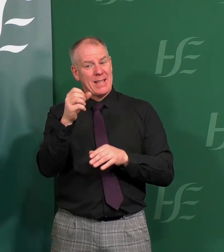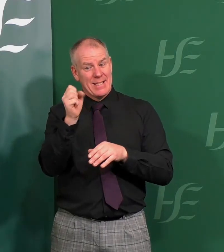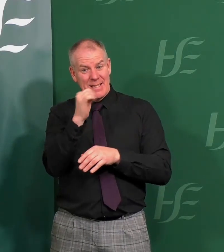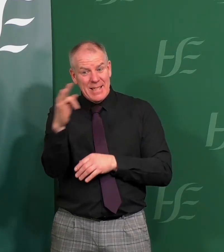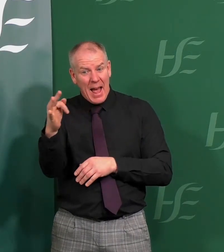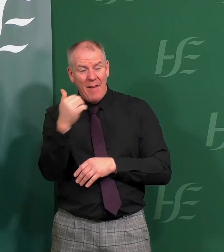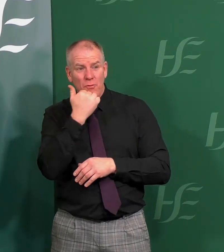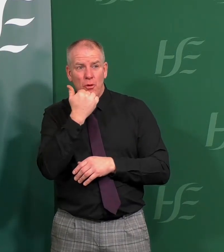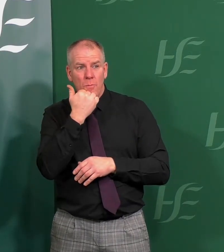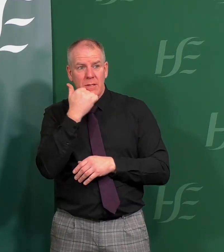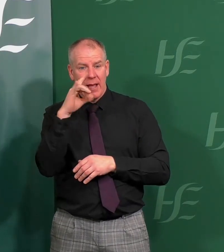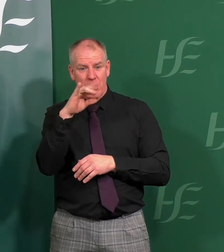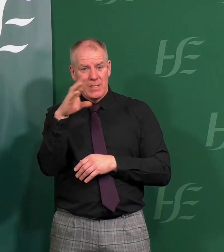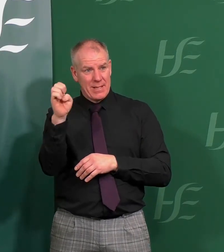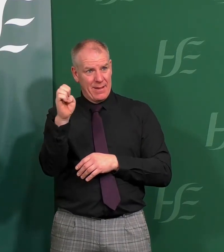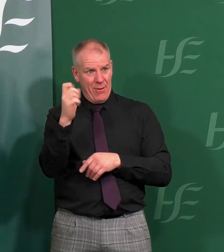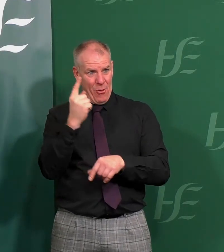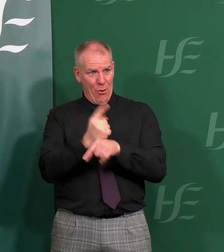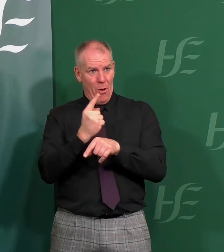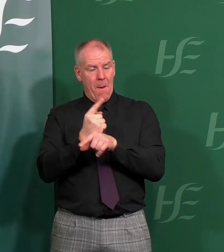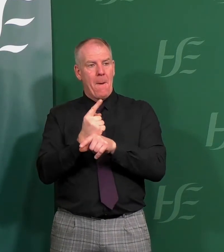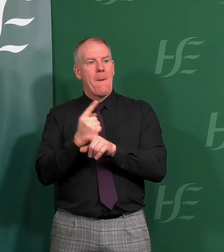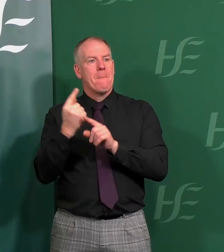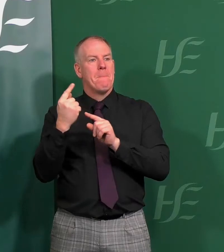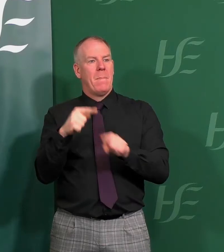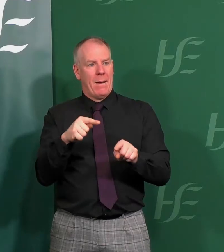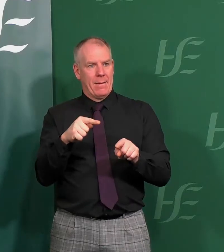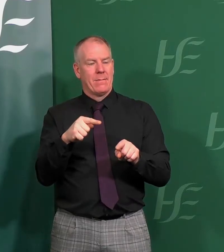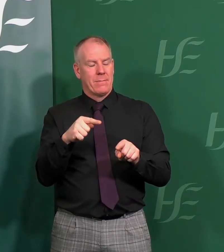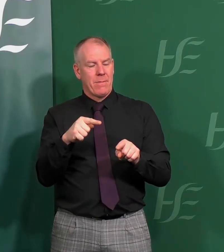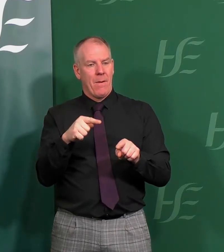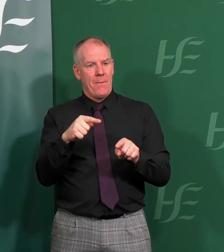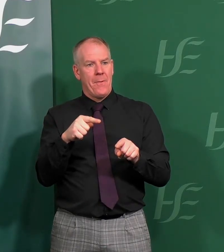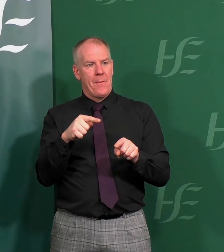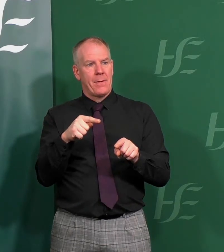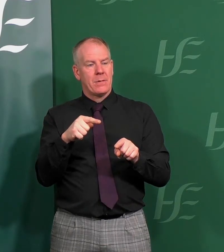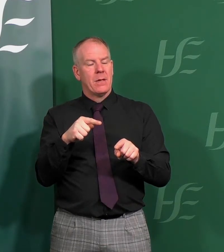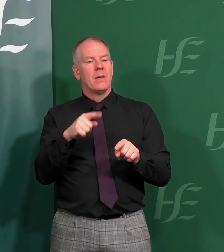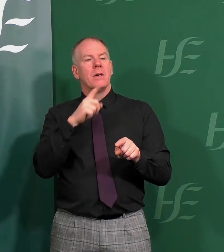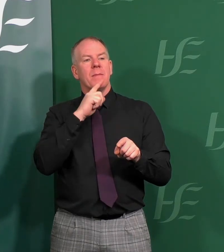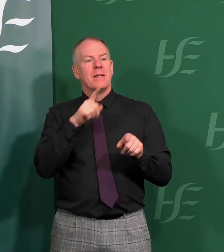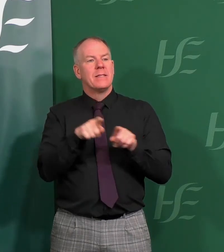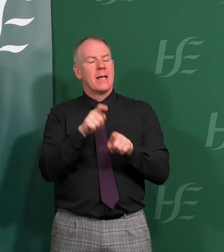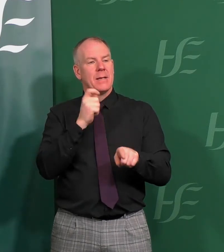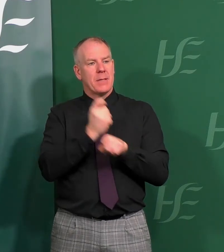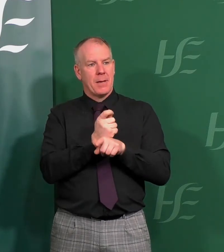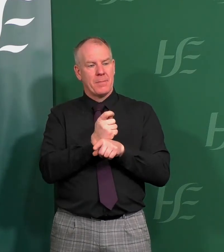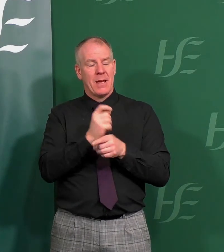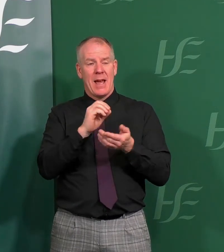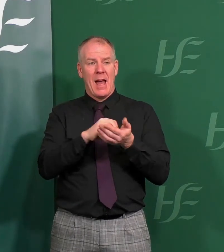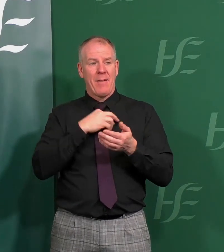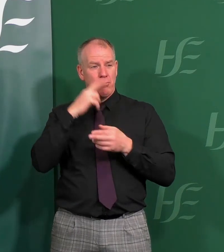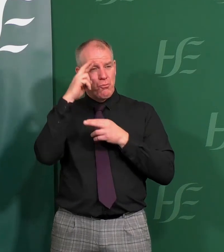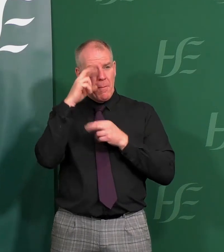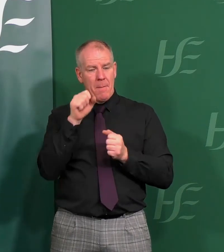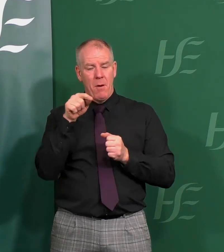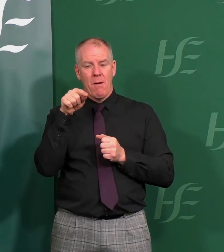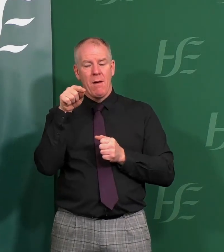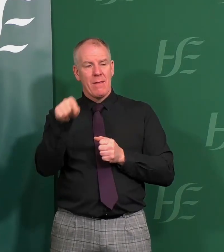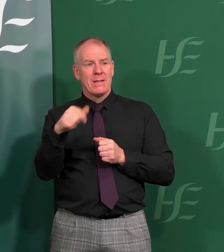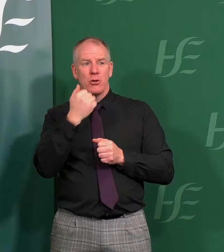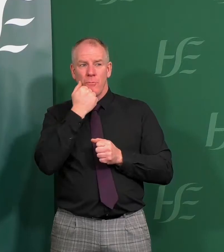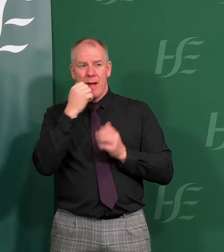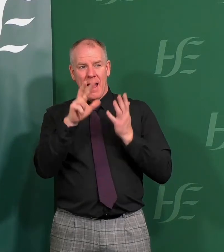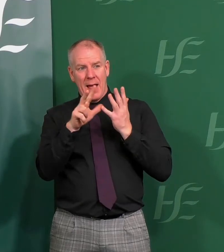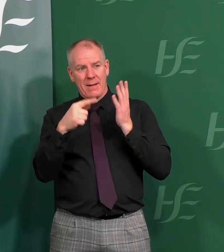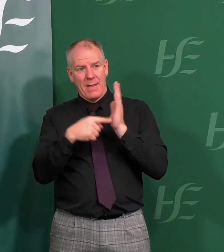now, that we have got a return on, a manual return on. However, I would certainly qualify that figure to say